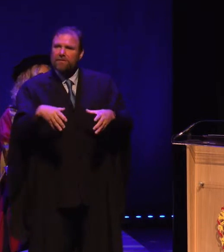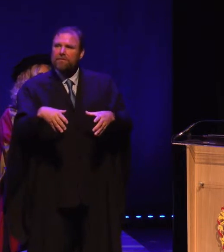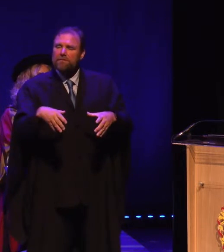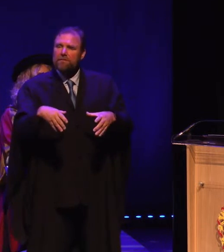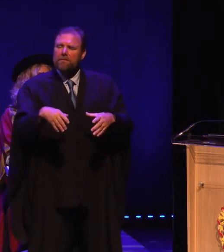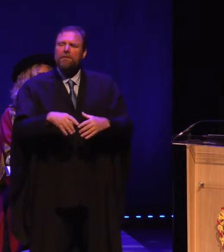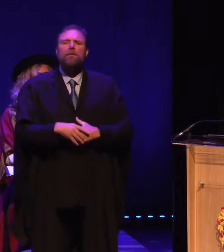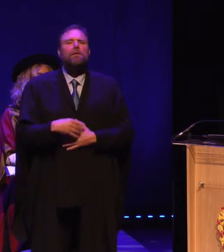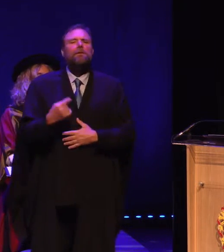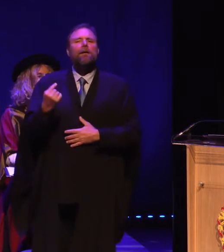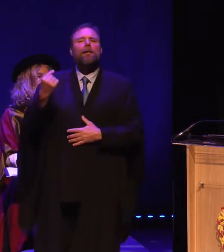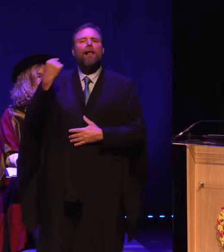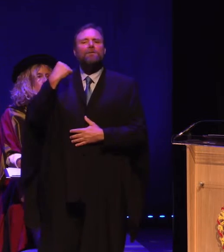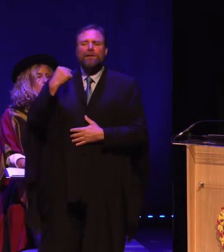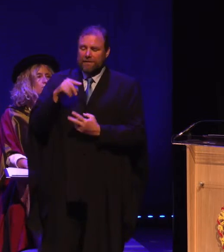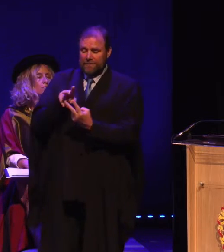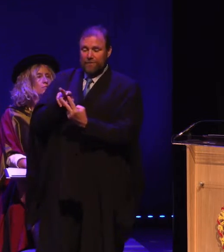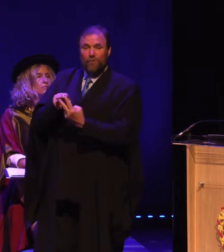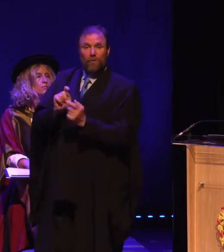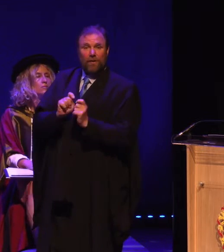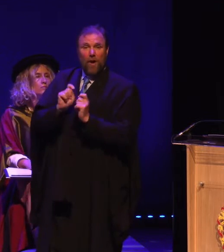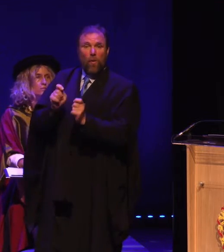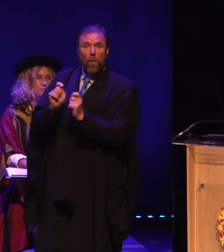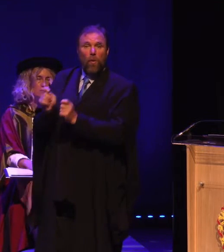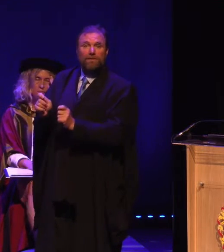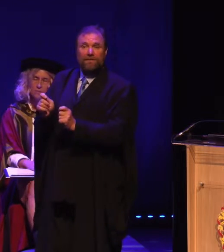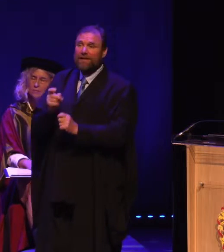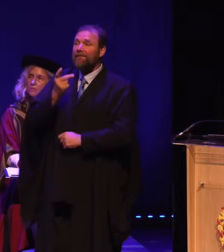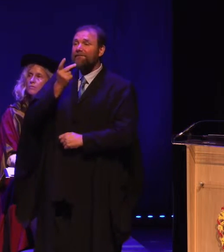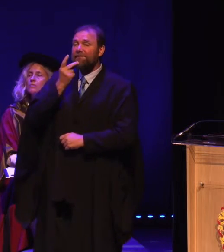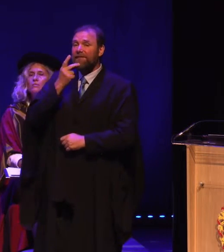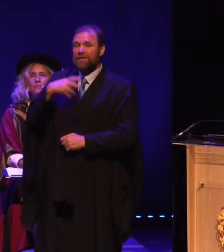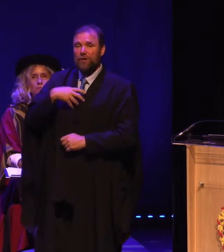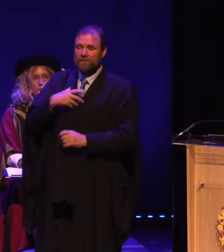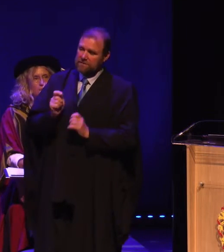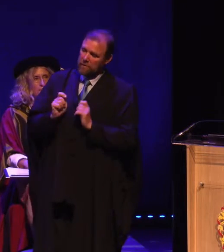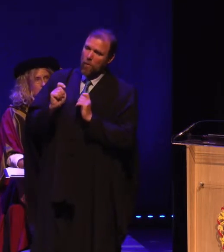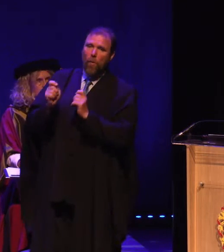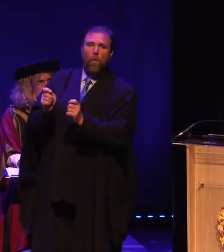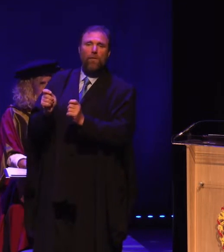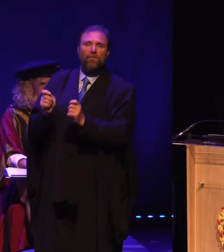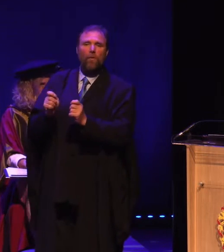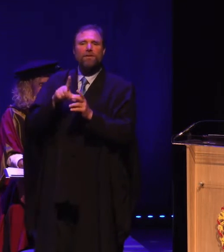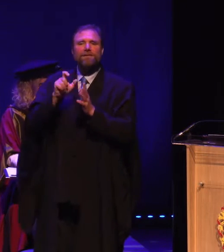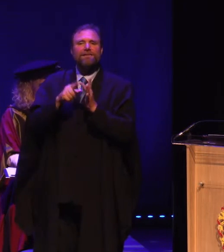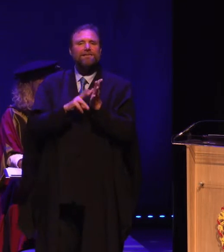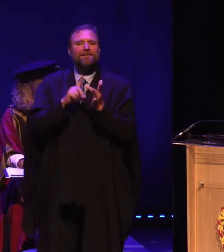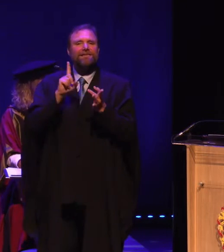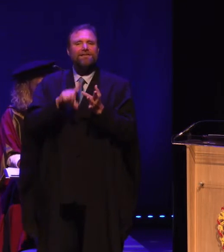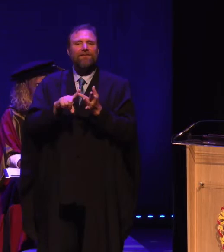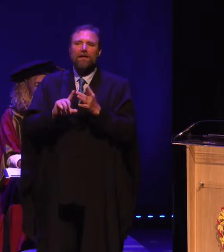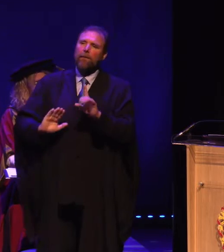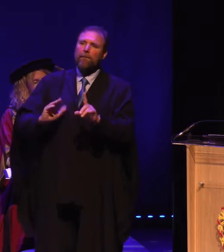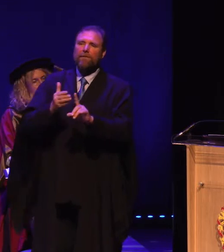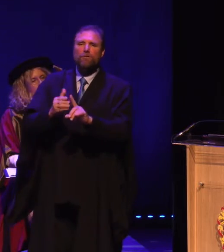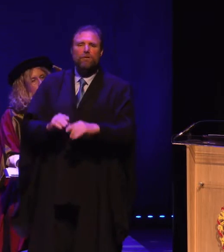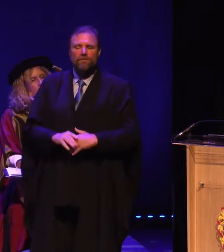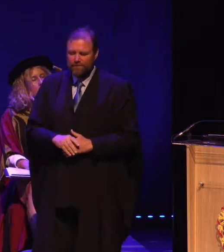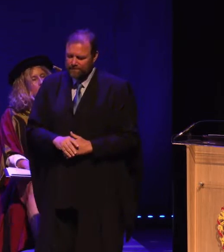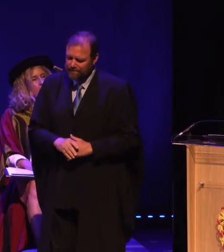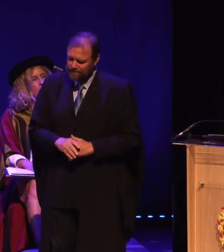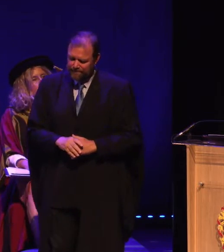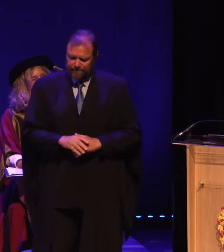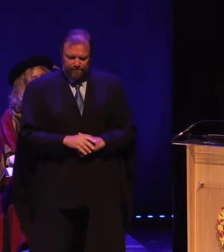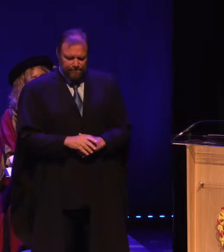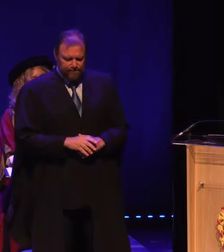week, Heidi and Claire were awarded the Vice Chancellor's Award for Civic Mission for their work.